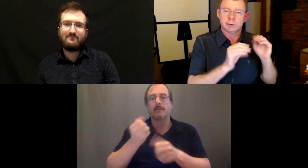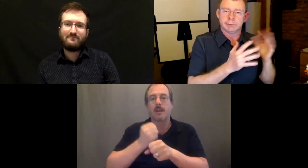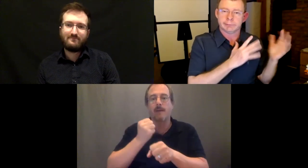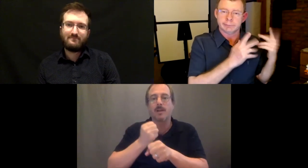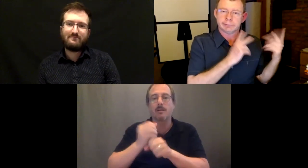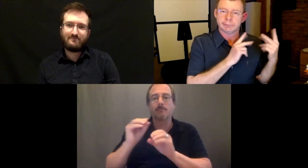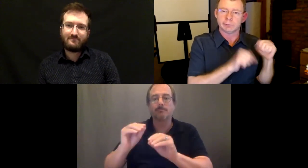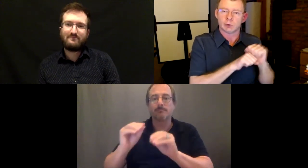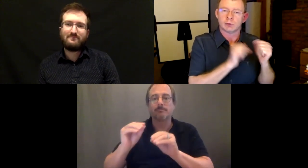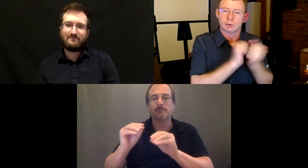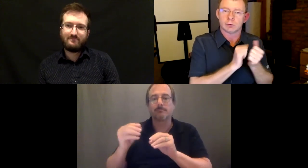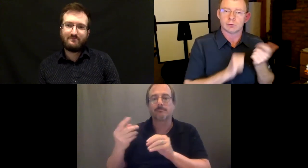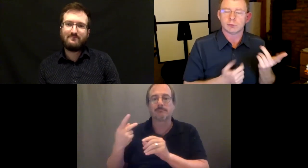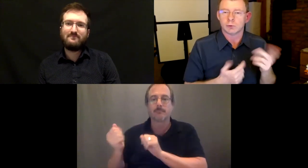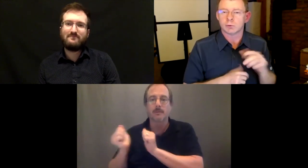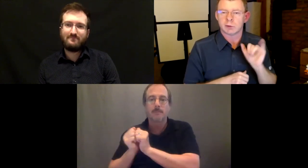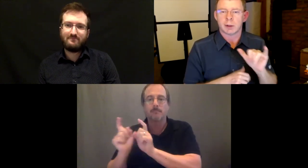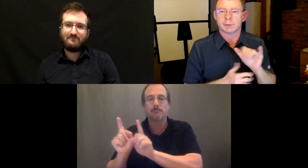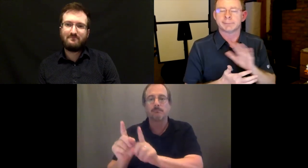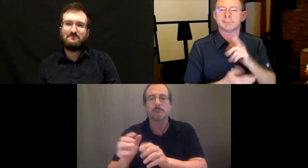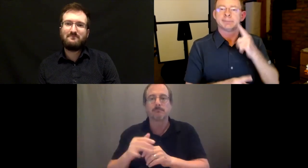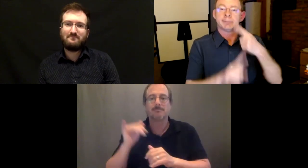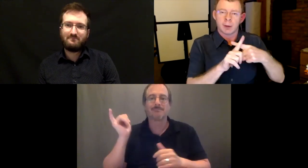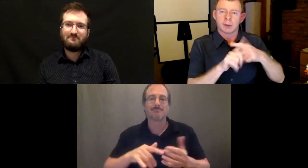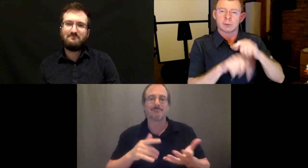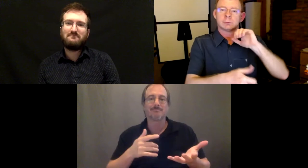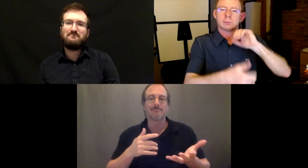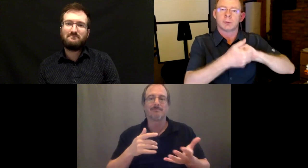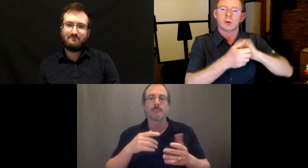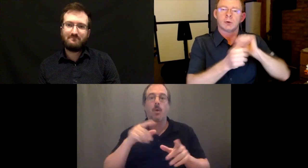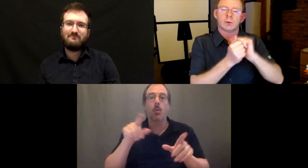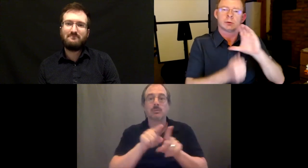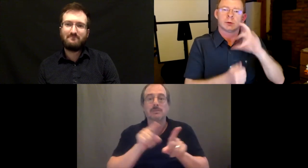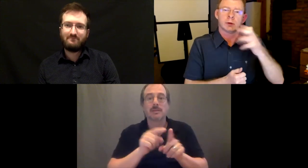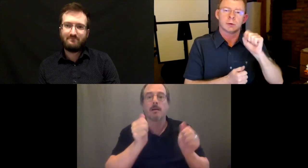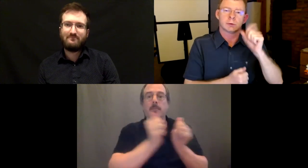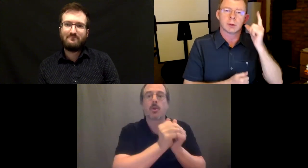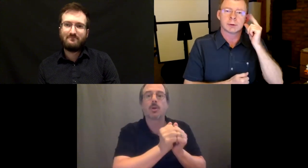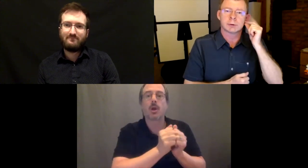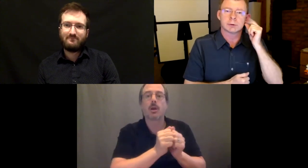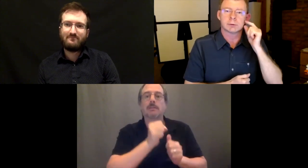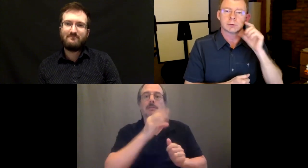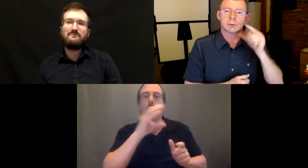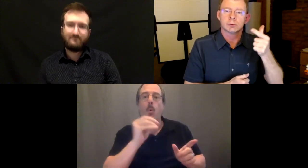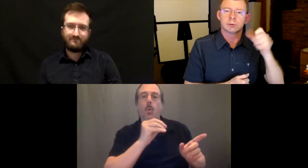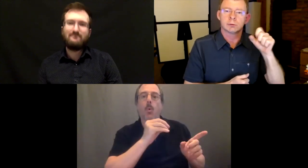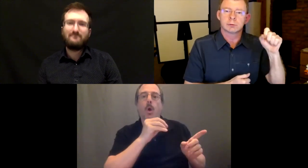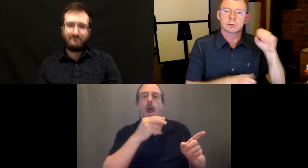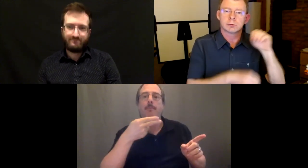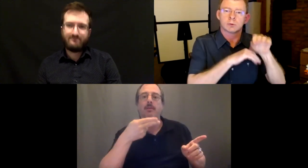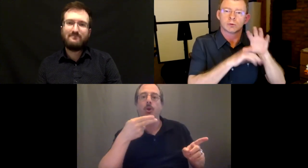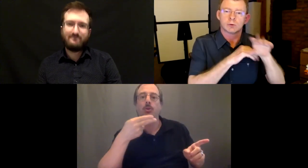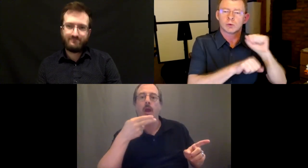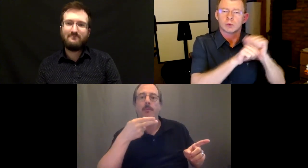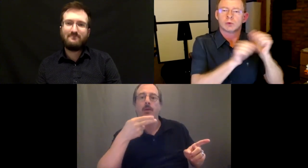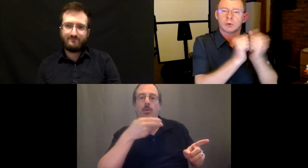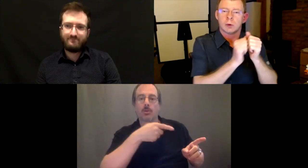working with me for 4 months. So we team teach. Plus we partner with CHS in Hamilton, their